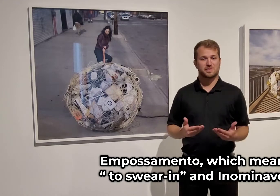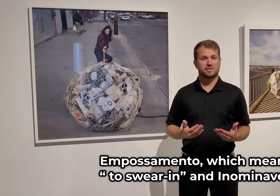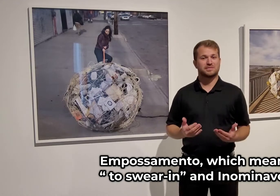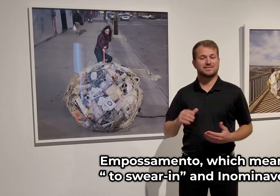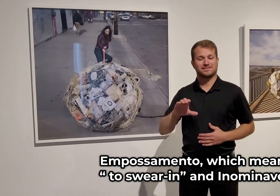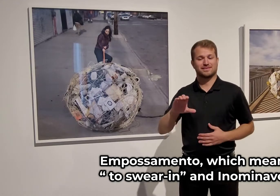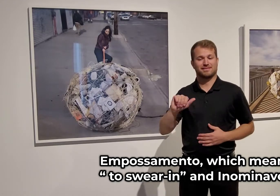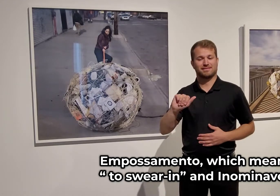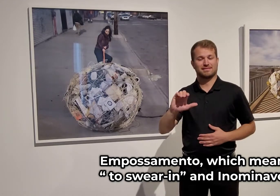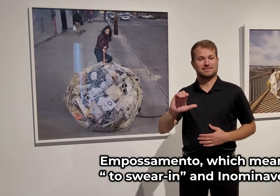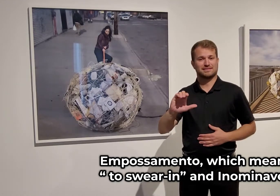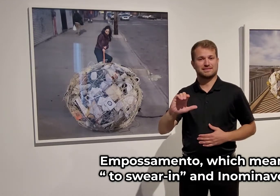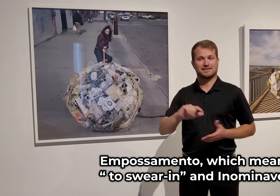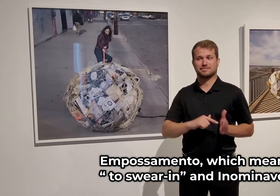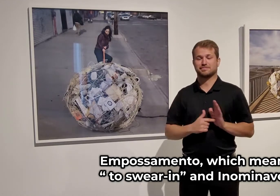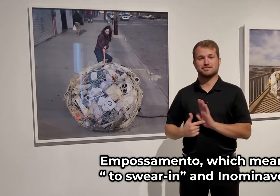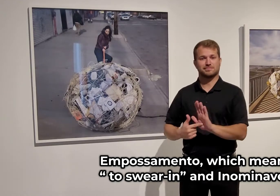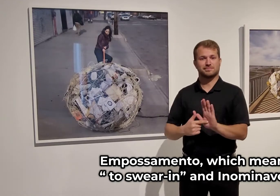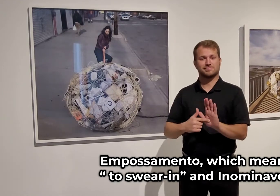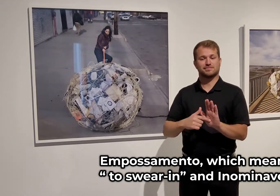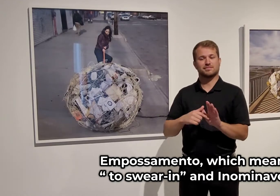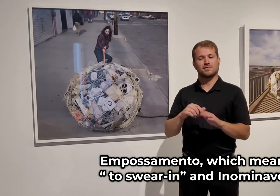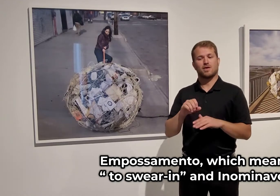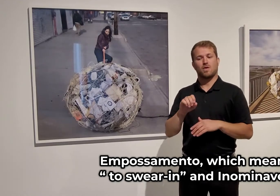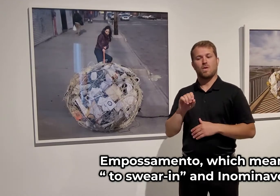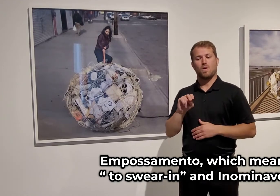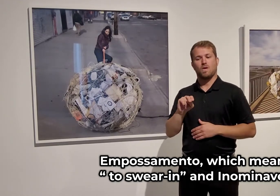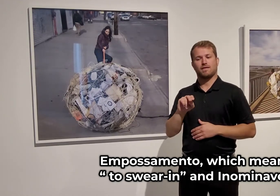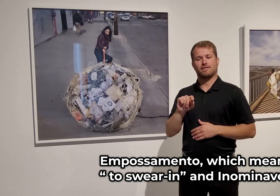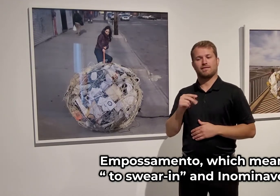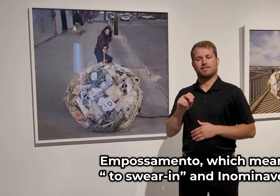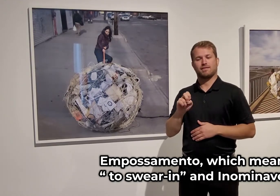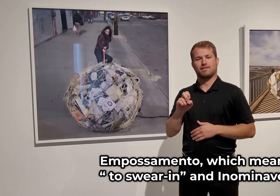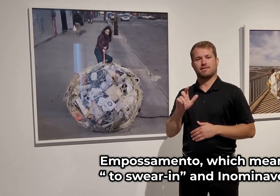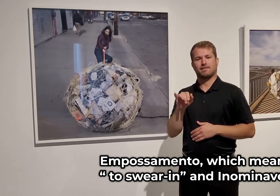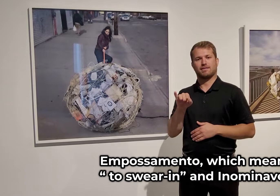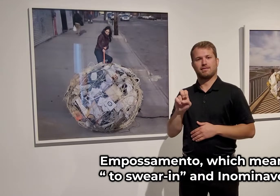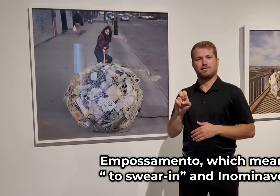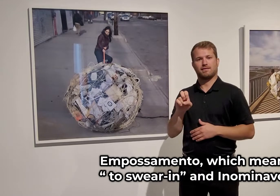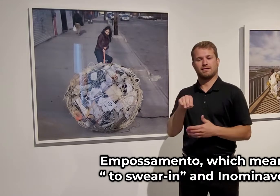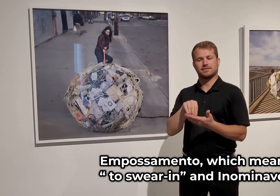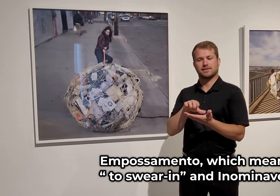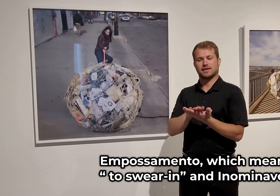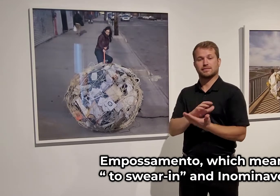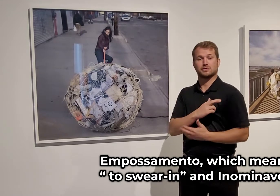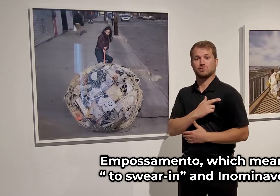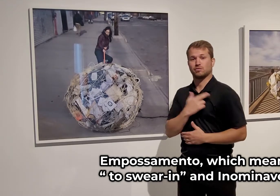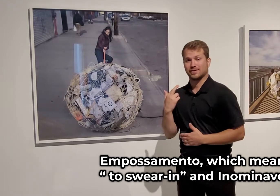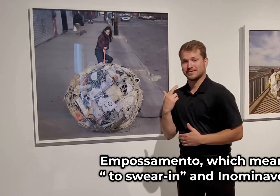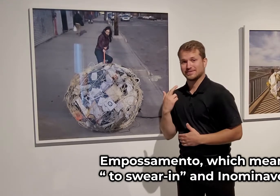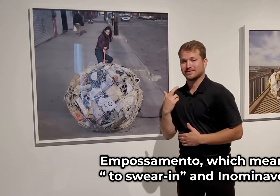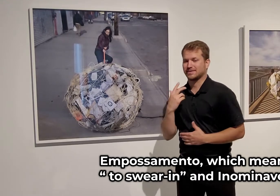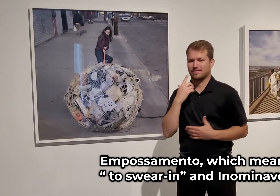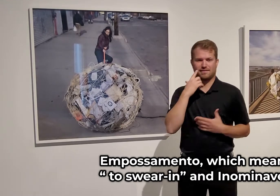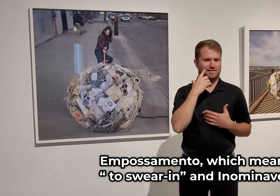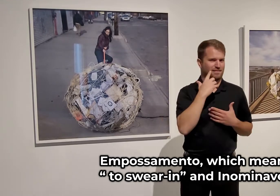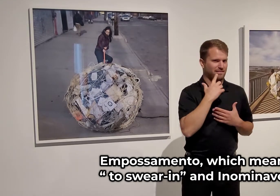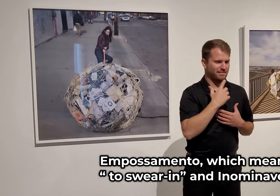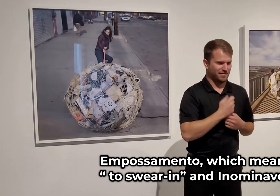Welcome to the Contemporary Arts Center's exhibition of On the Line, Documents of Risk and Faith. On